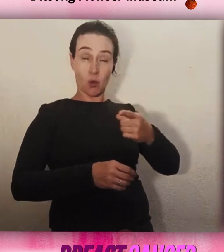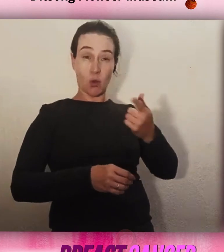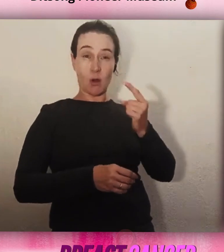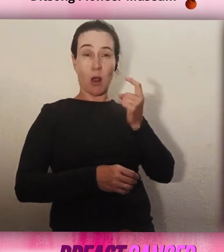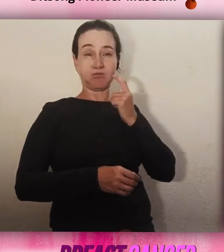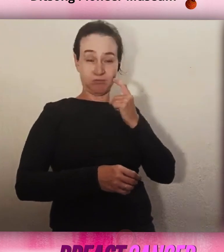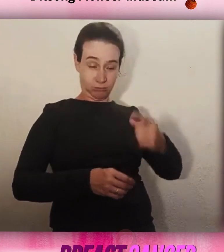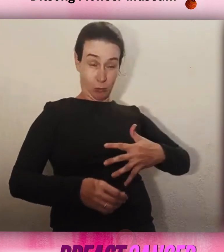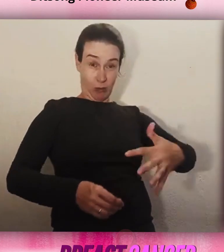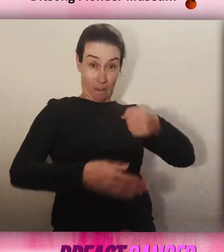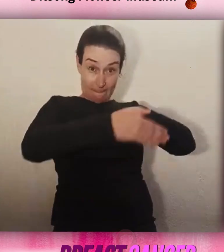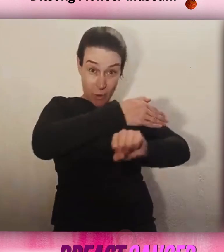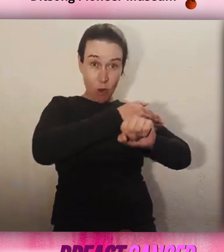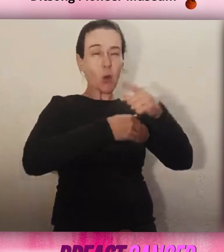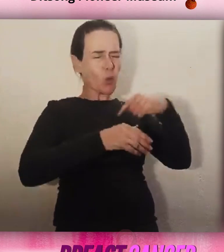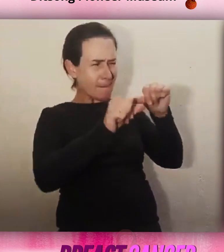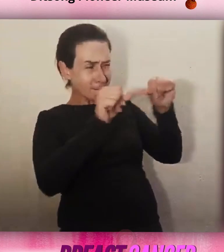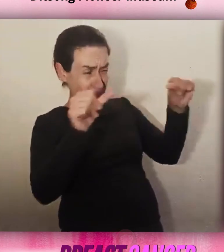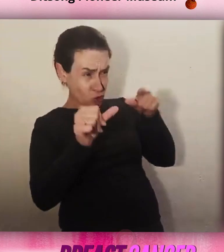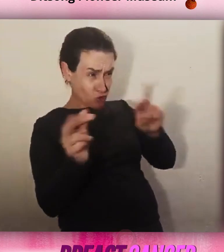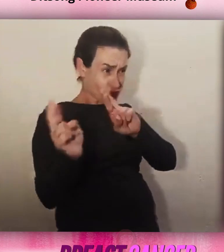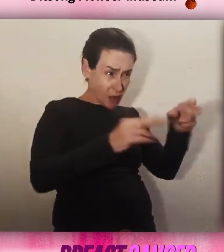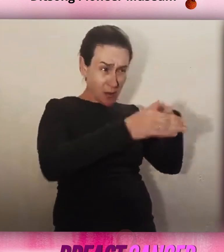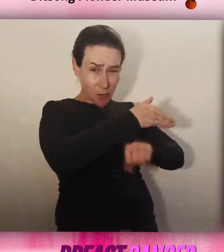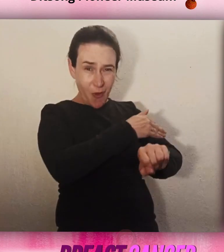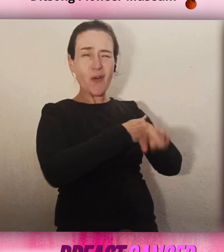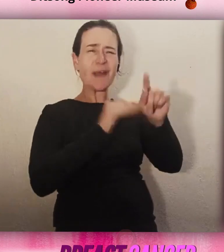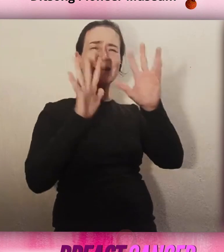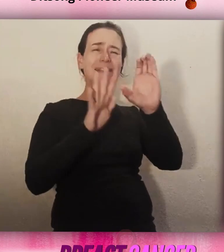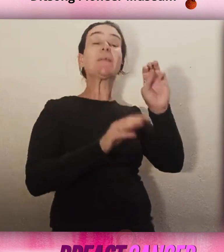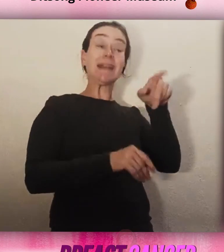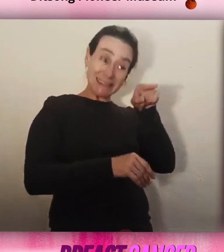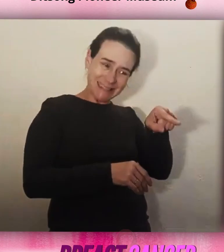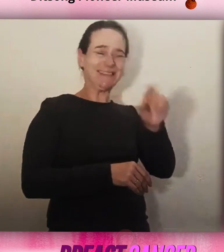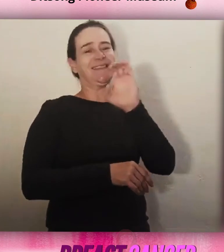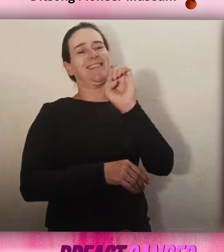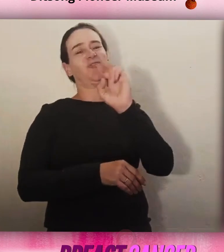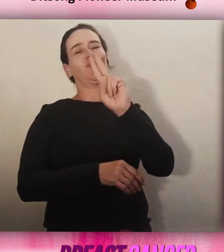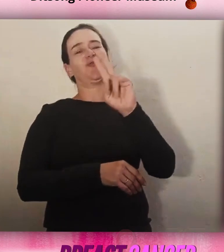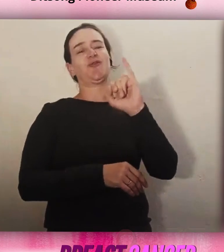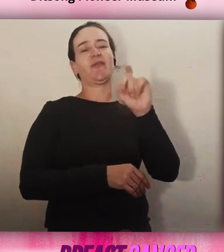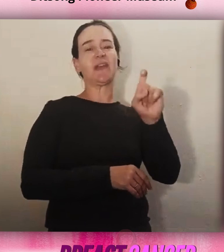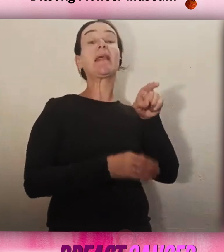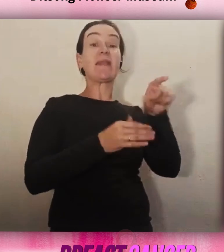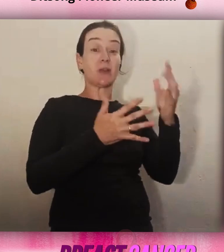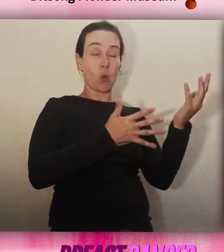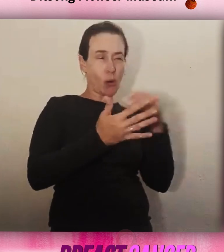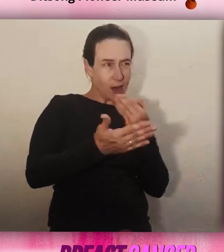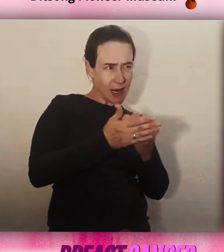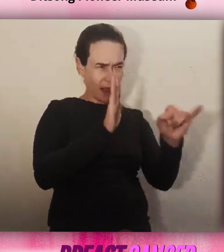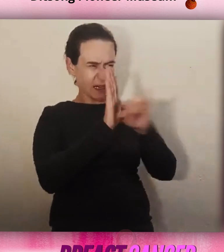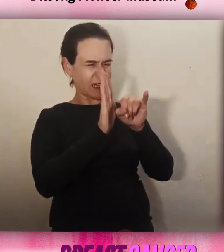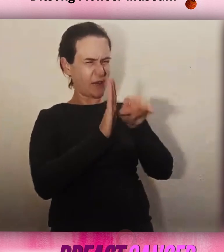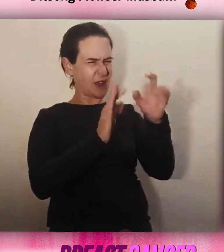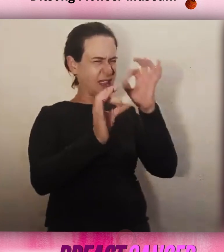normally what we measure as when you're giving birth, you know, Wow, we the do 10%, the 10 centimeters. centimeters. All right, So all that right. is where the abnormal